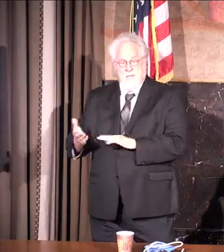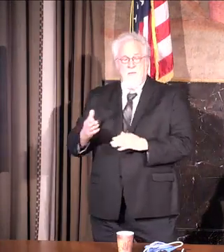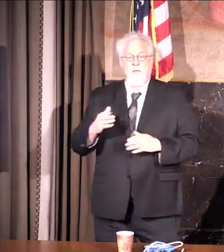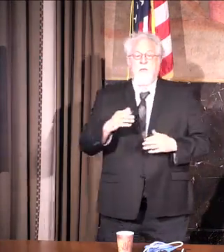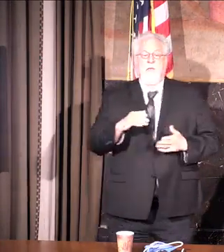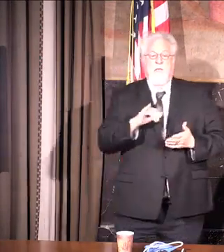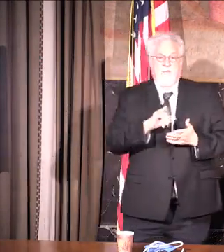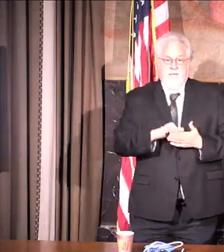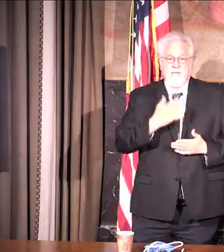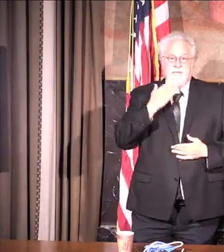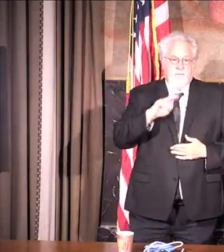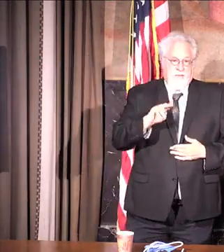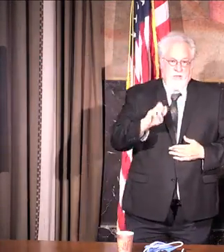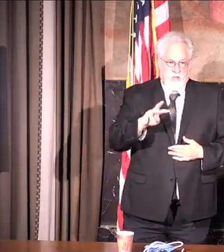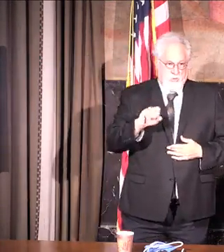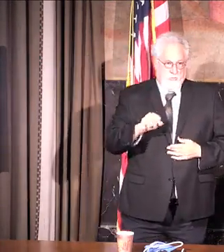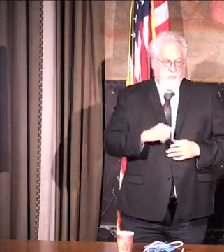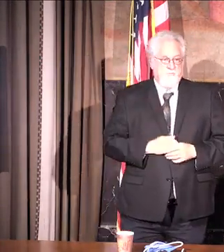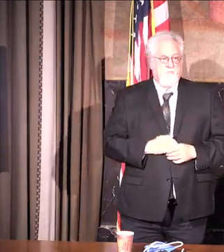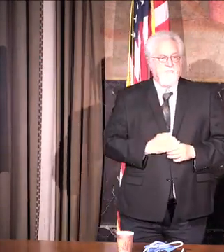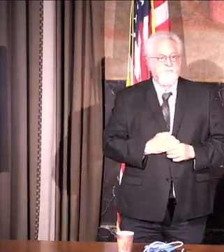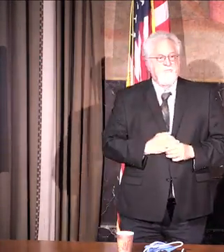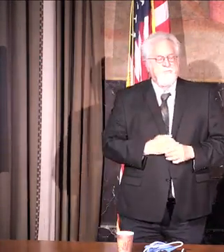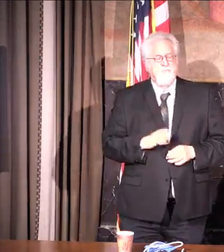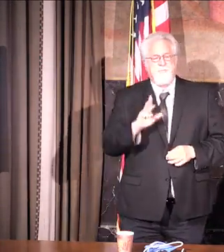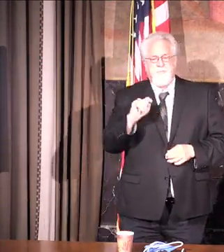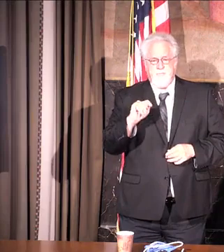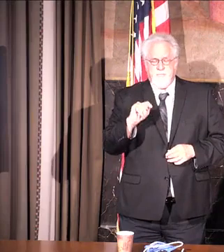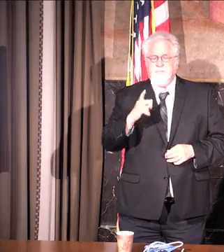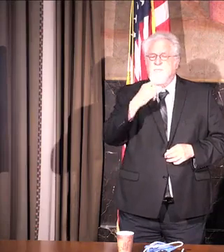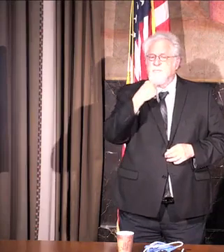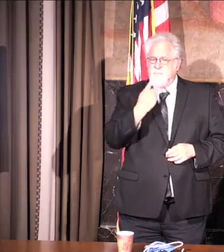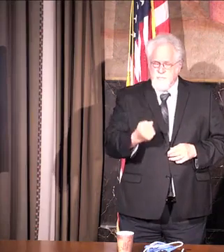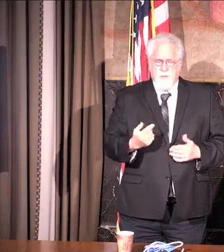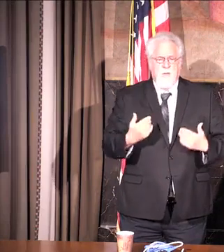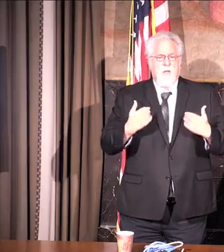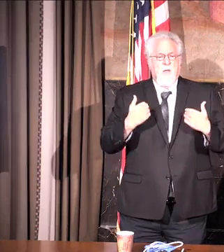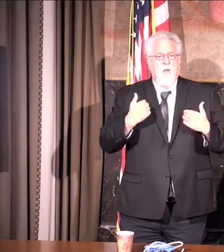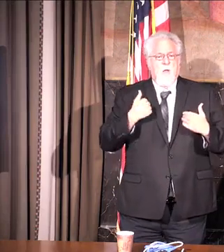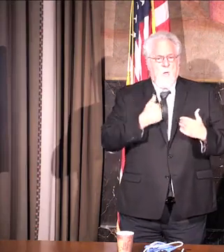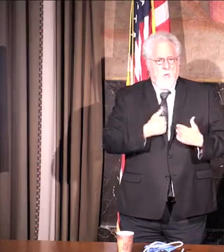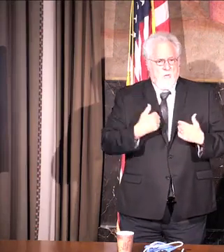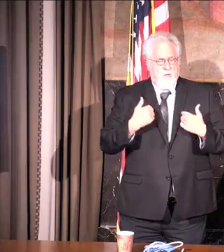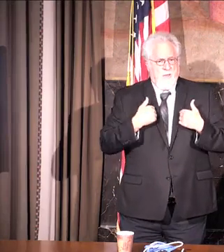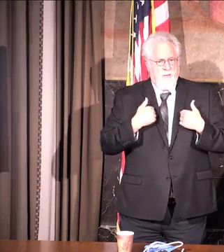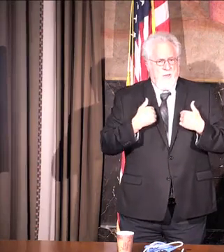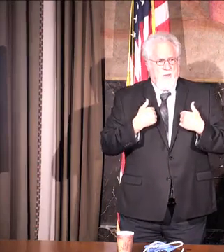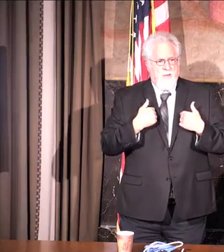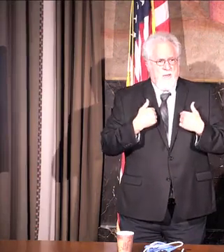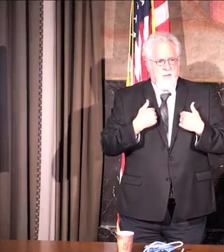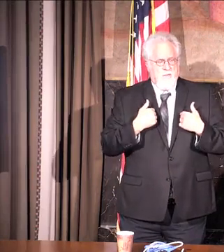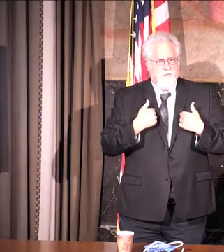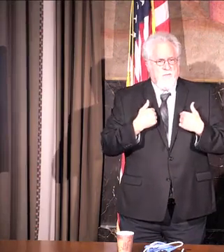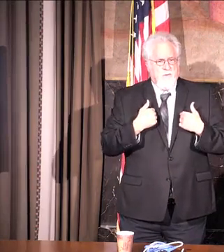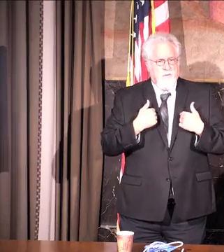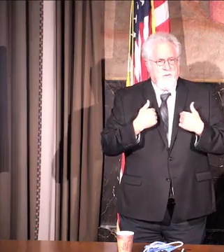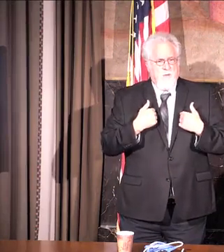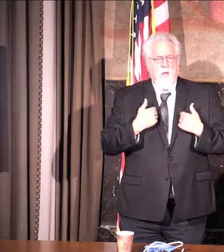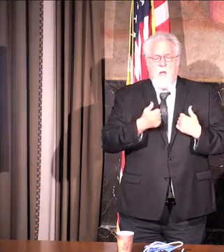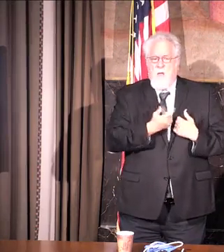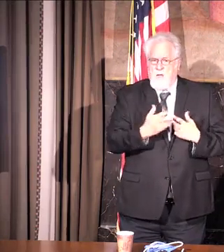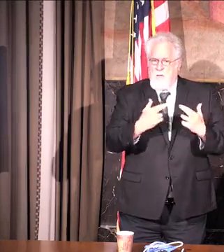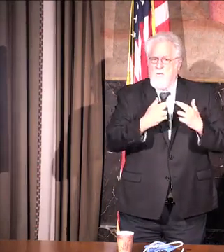the bad news there. But I can tell you that we do have a couple of regions